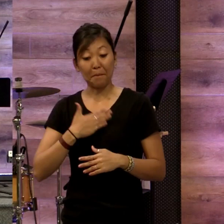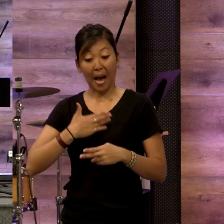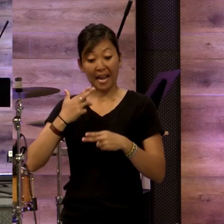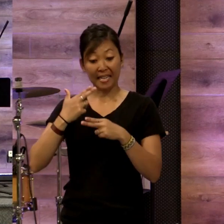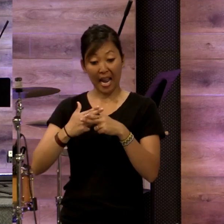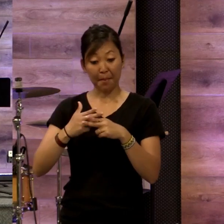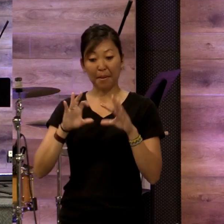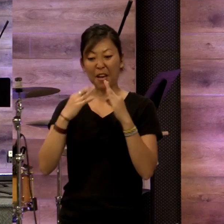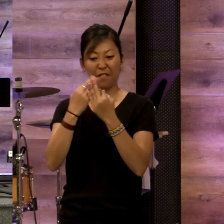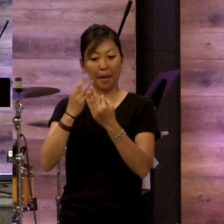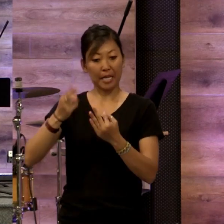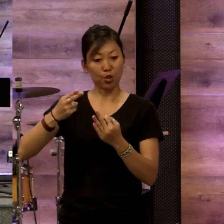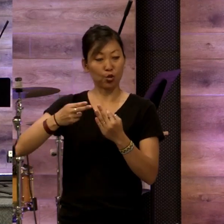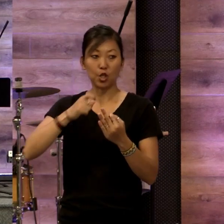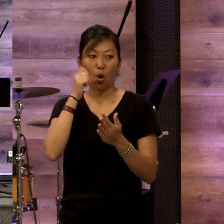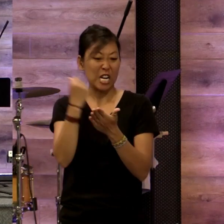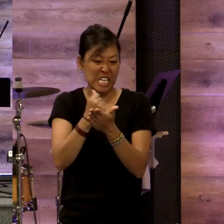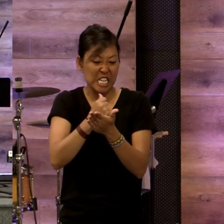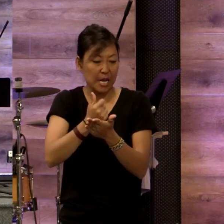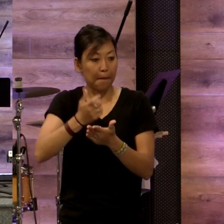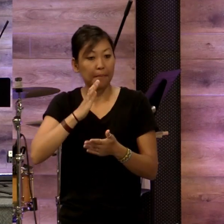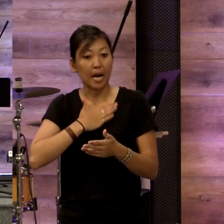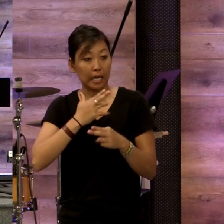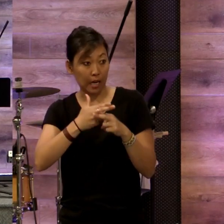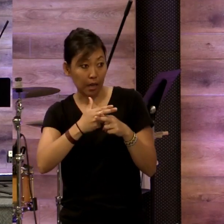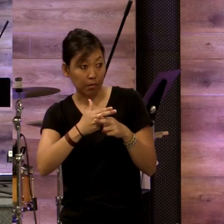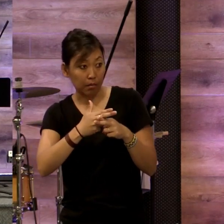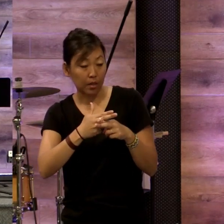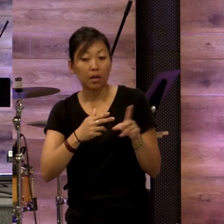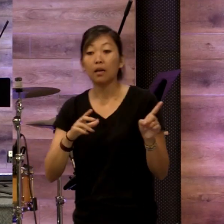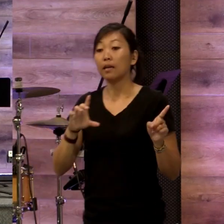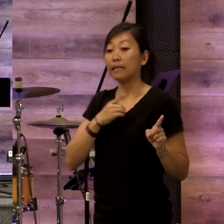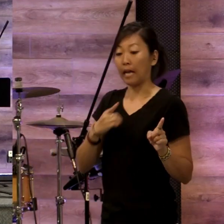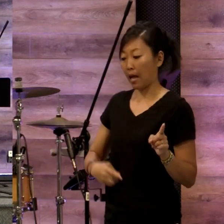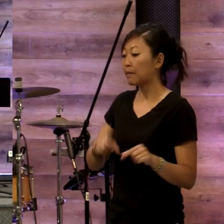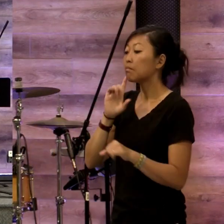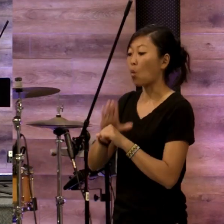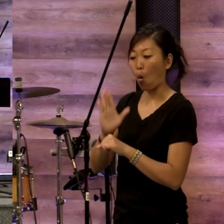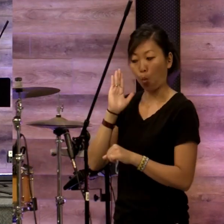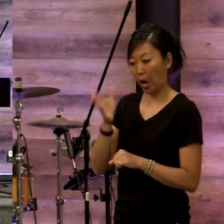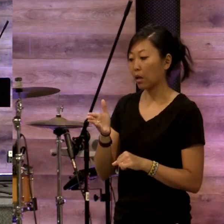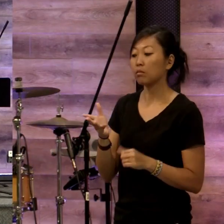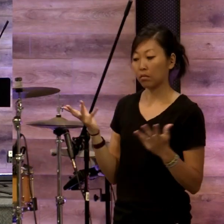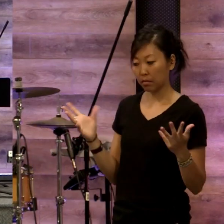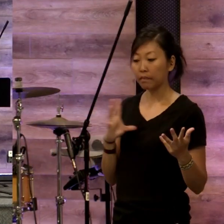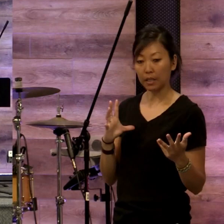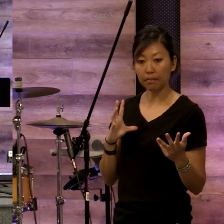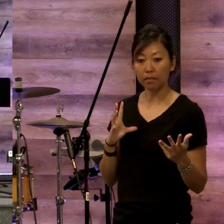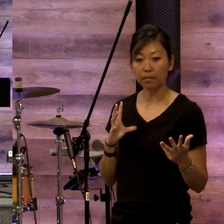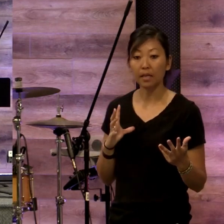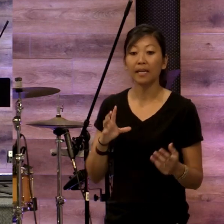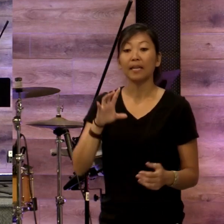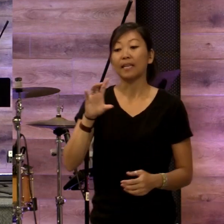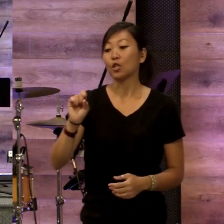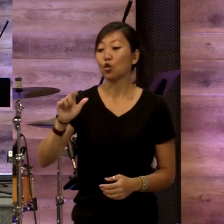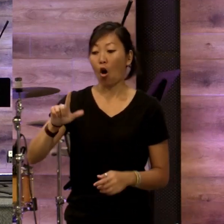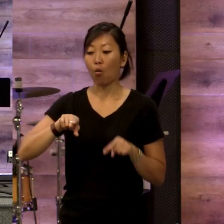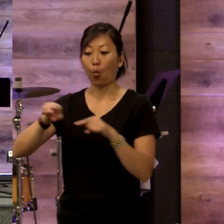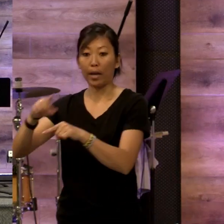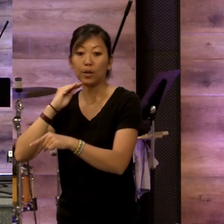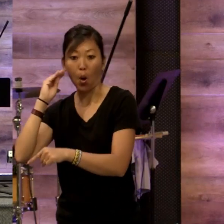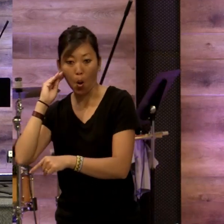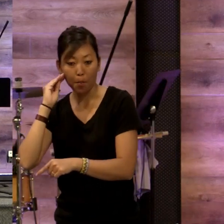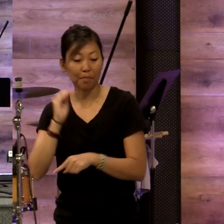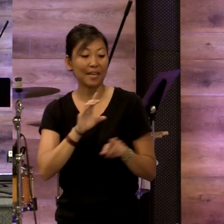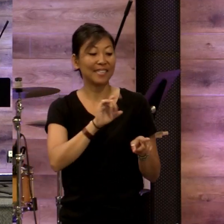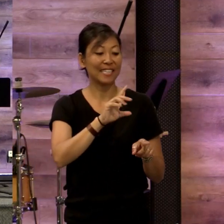my father's house. And David swore this to Saul. Then Saul went home, but David and his men went up to the